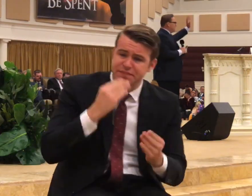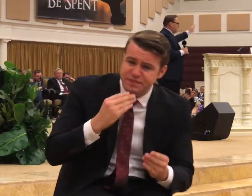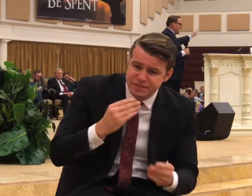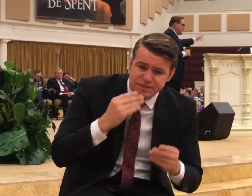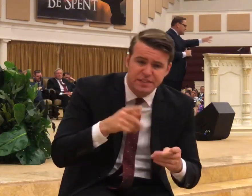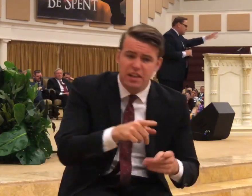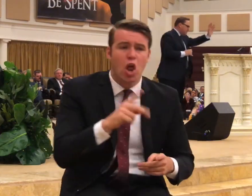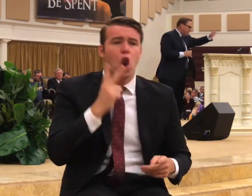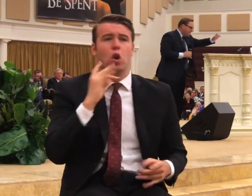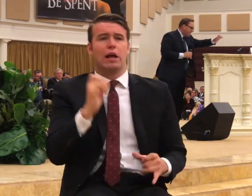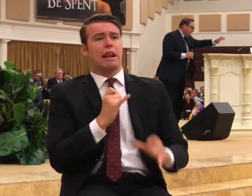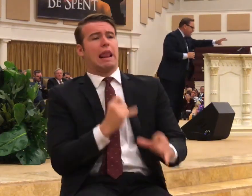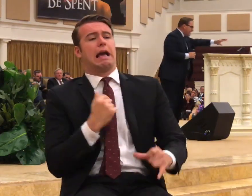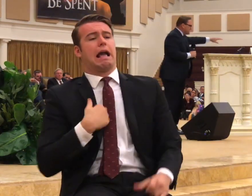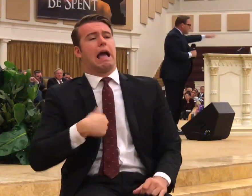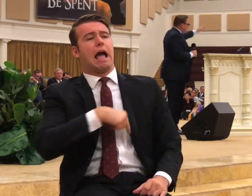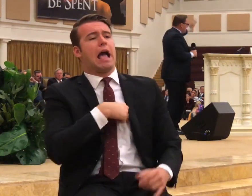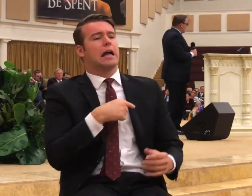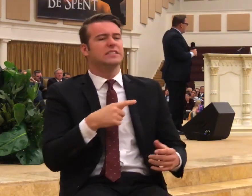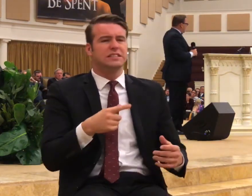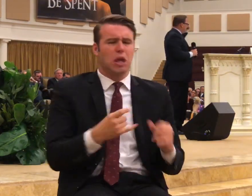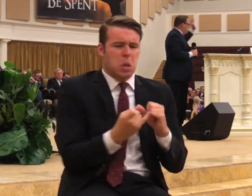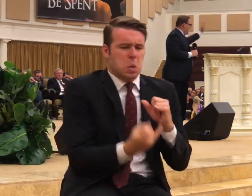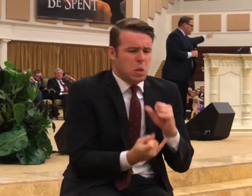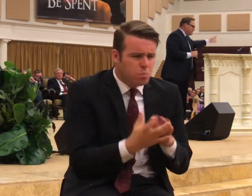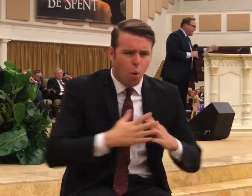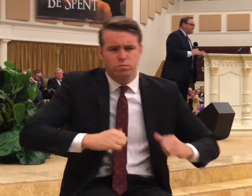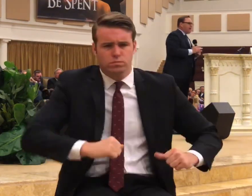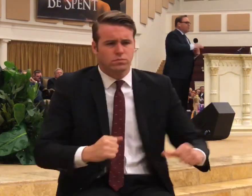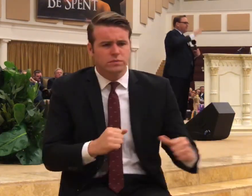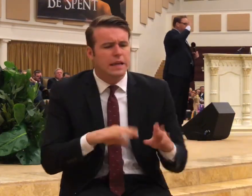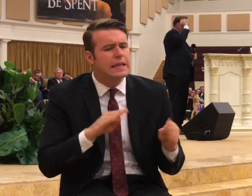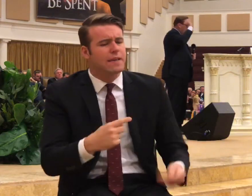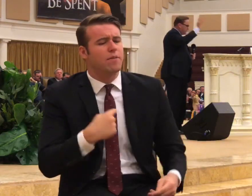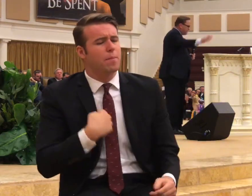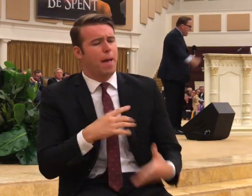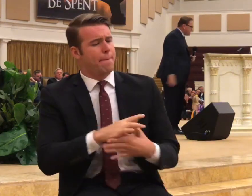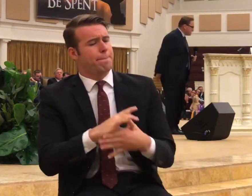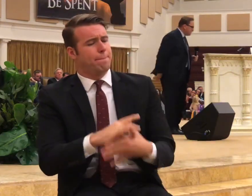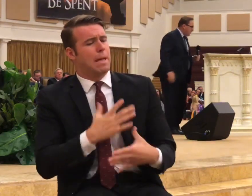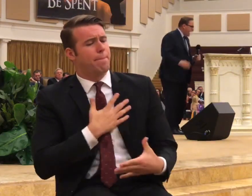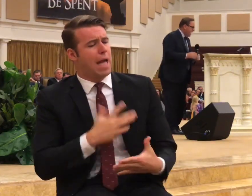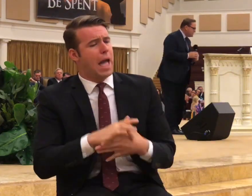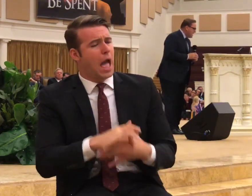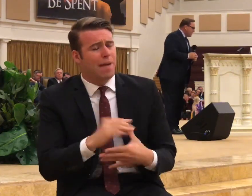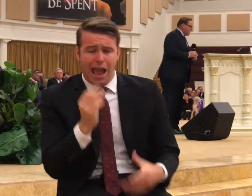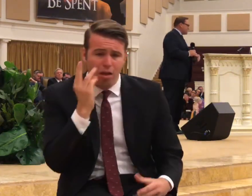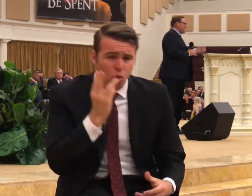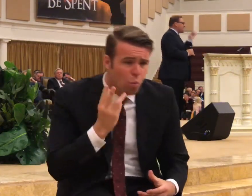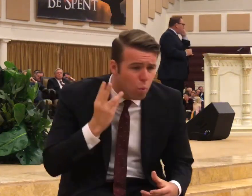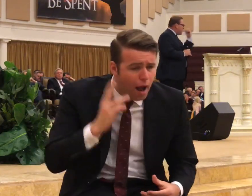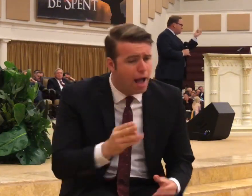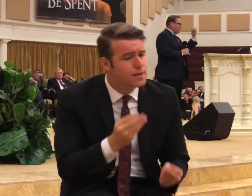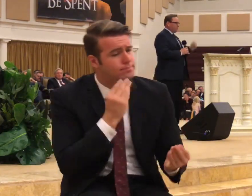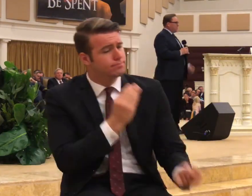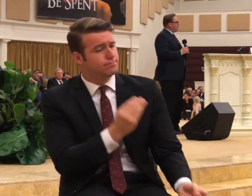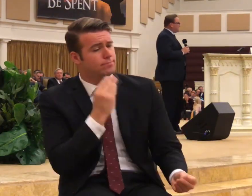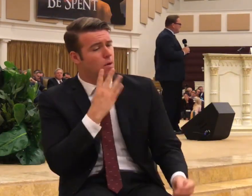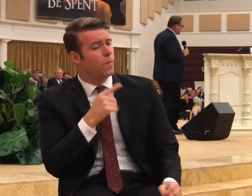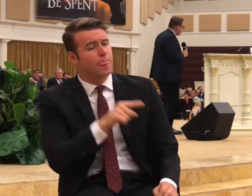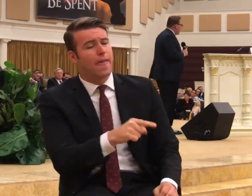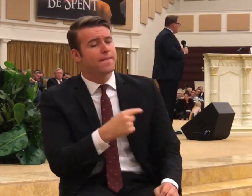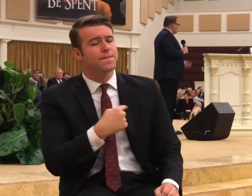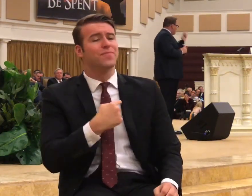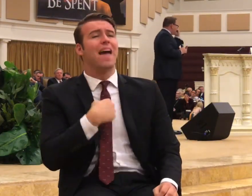want them to look like us. I want them to be like us. He said, give them the king's meat. I want them to drink the finest of the wines because these are people with